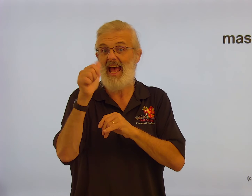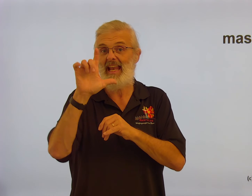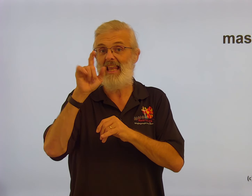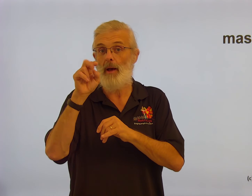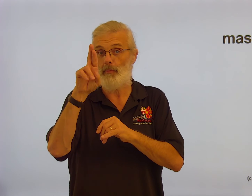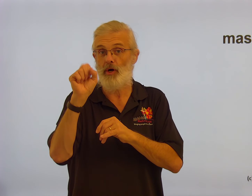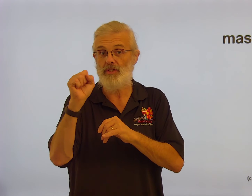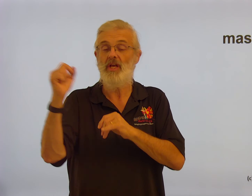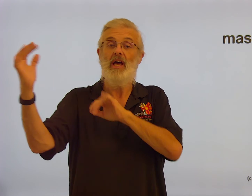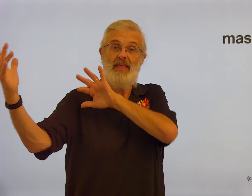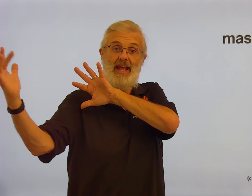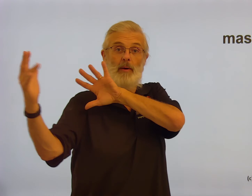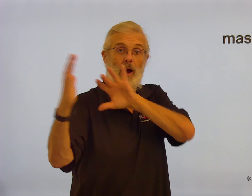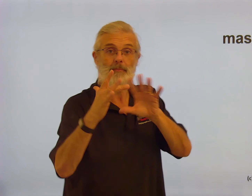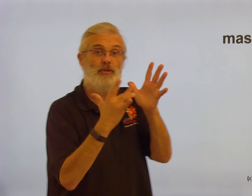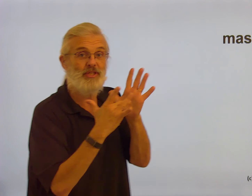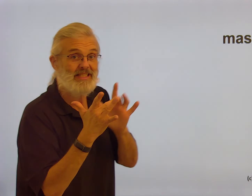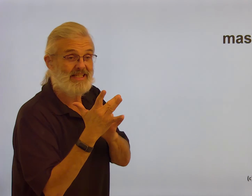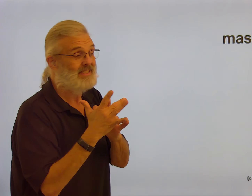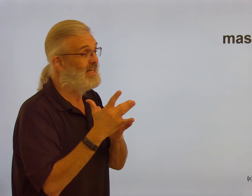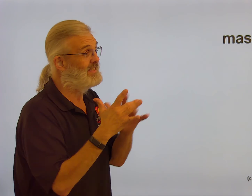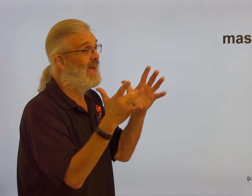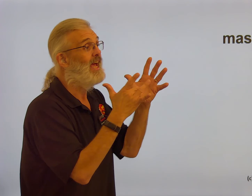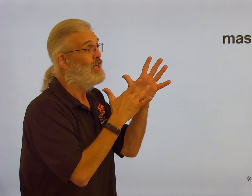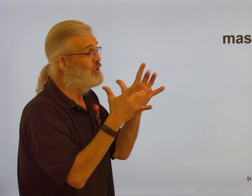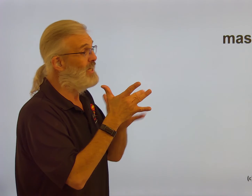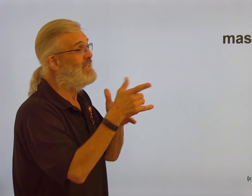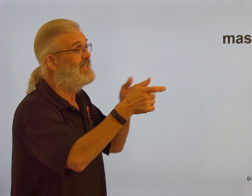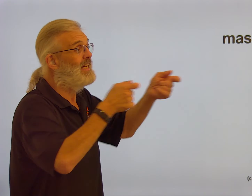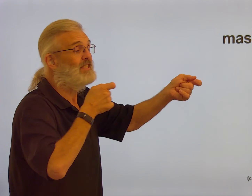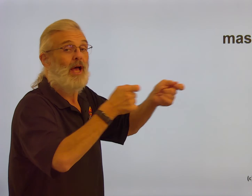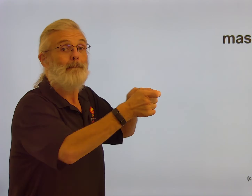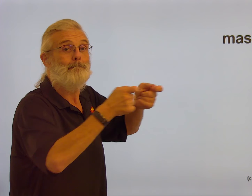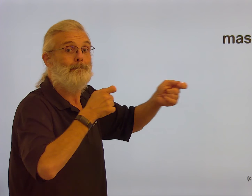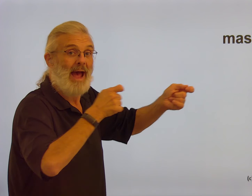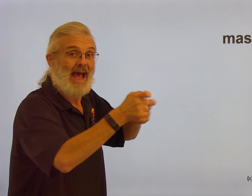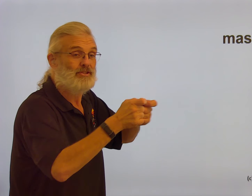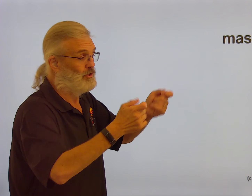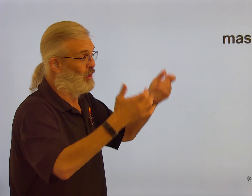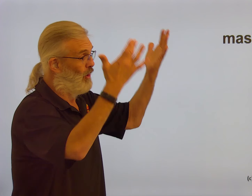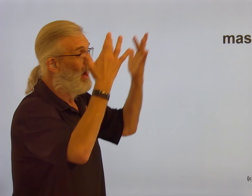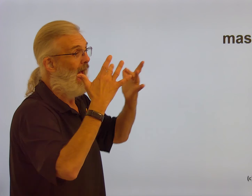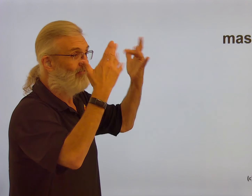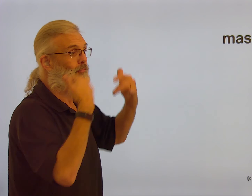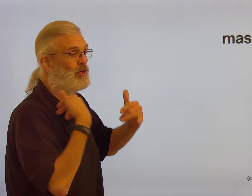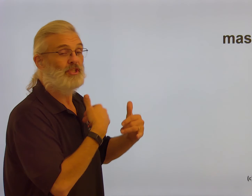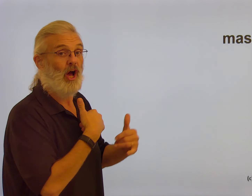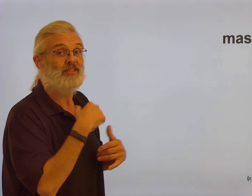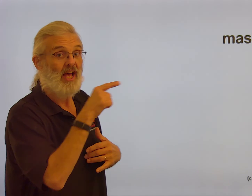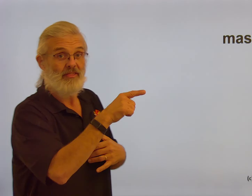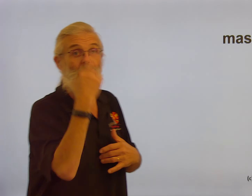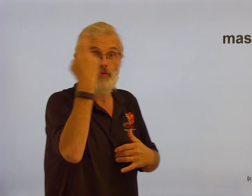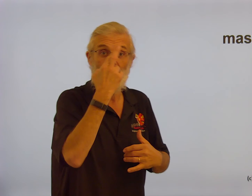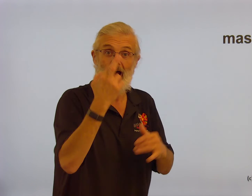lepers they come up to Jesus they say Jesus master have mercy on us they realize